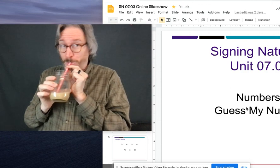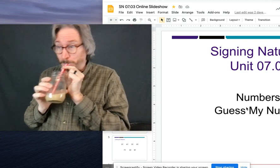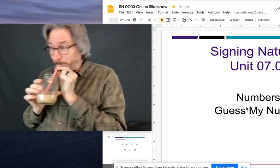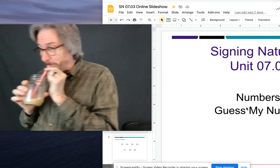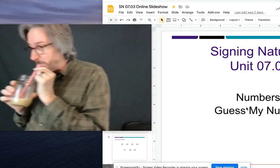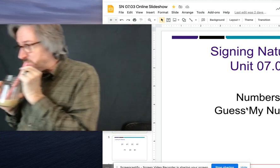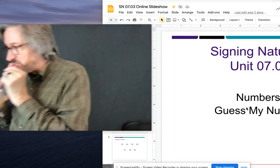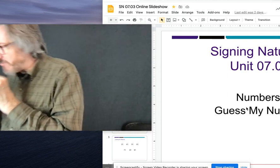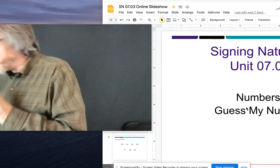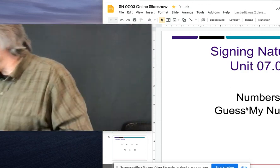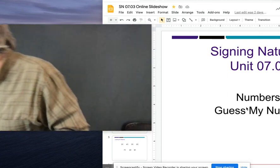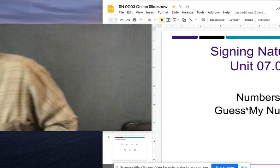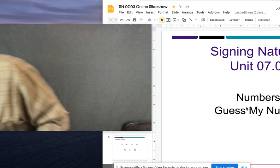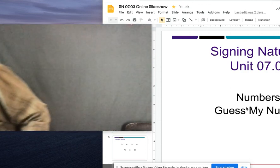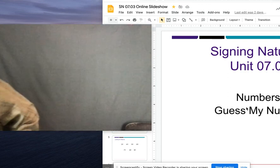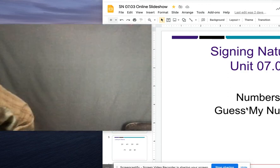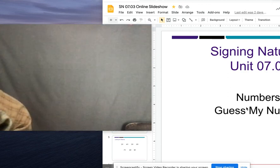jar. Mm-hmm.